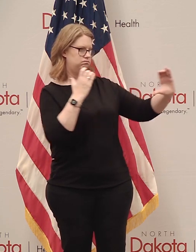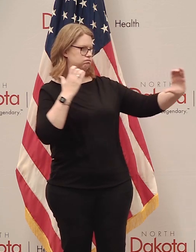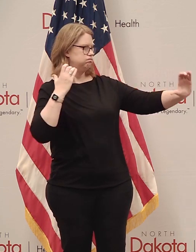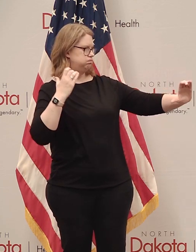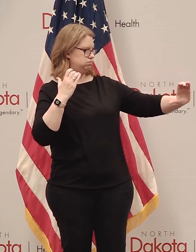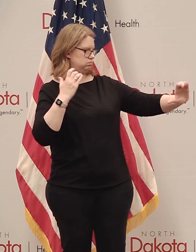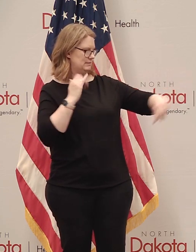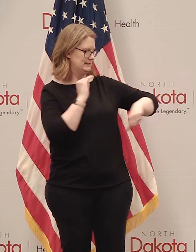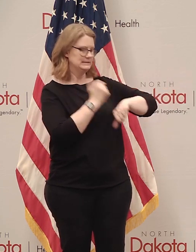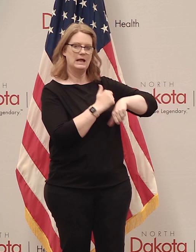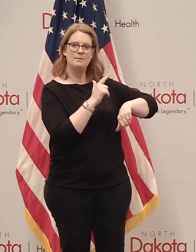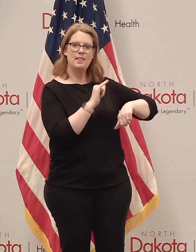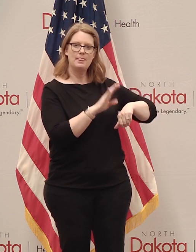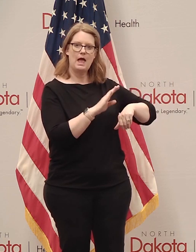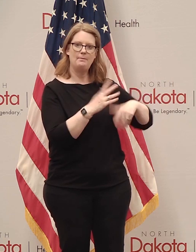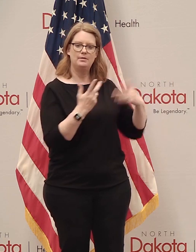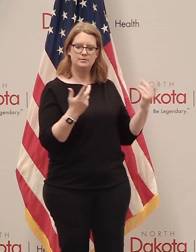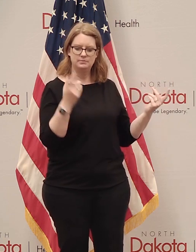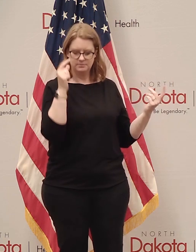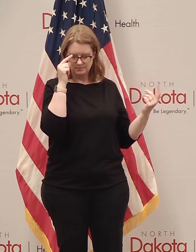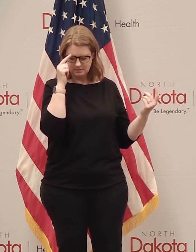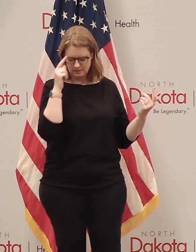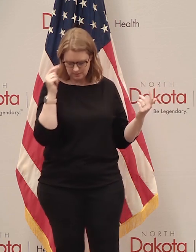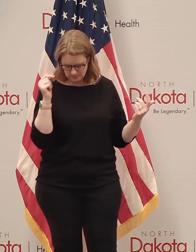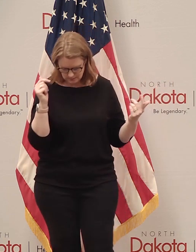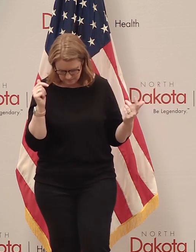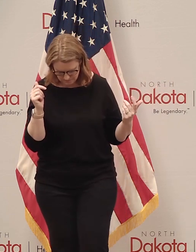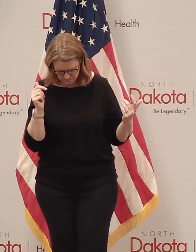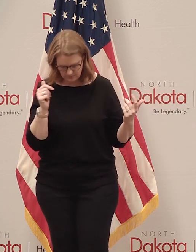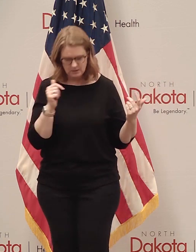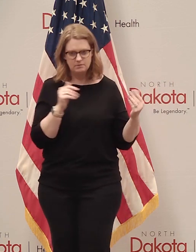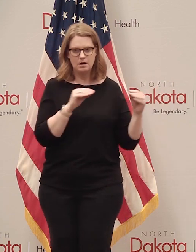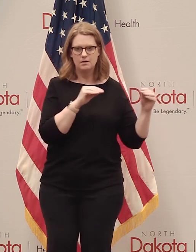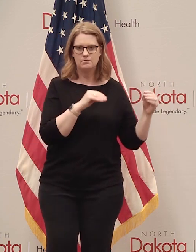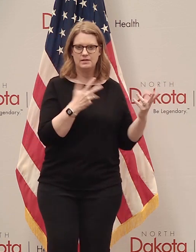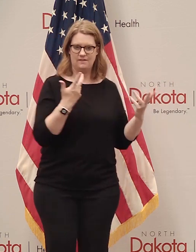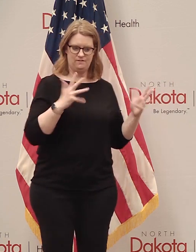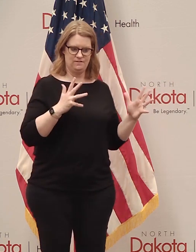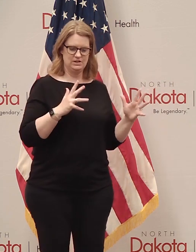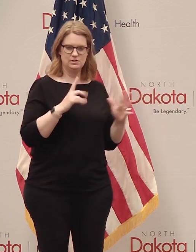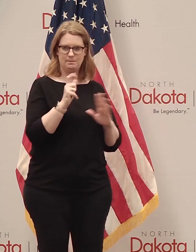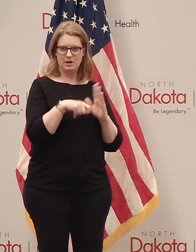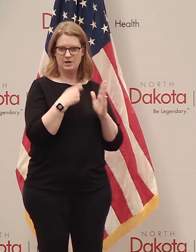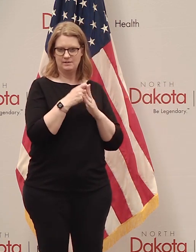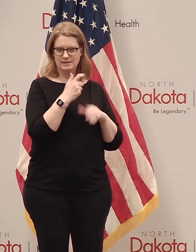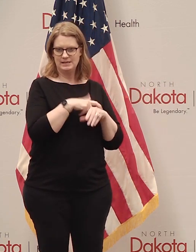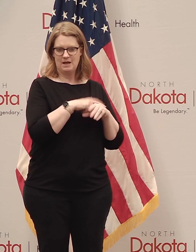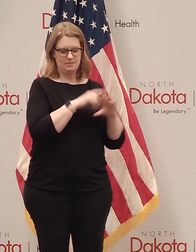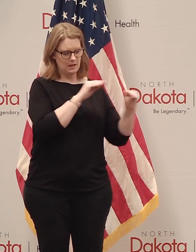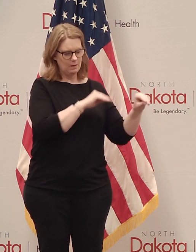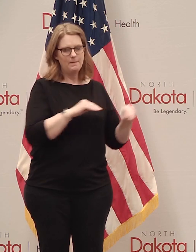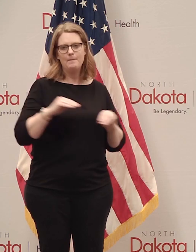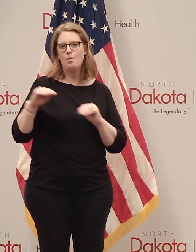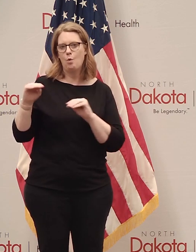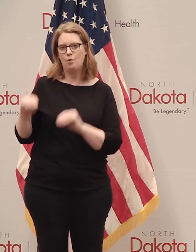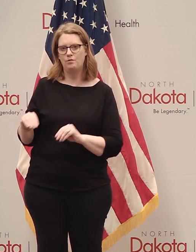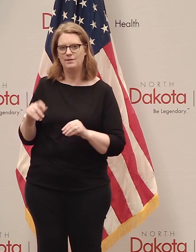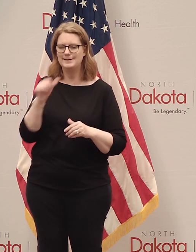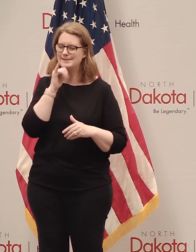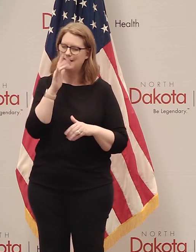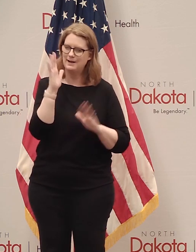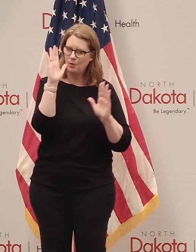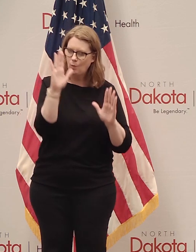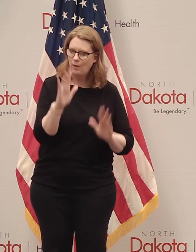in, and they get rolled off. There's not wheels underneath them, so they're mobile, and that when they're done with them after a period of time, they could be moved. That's not a great